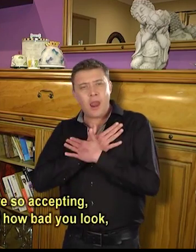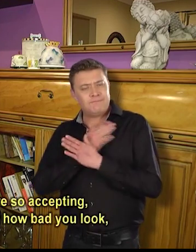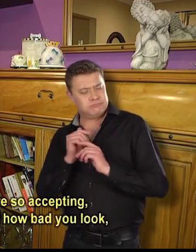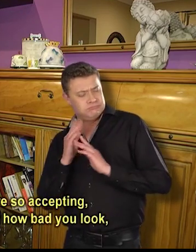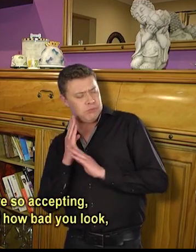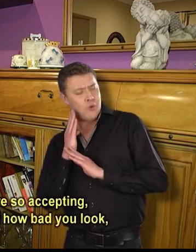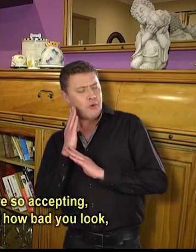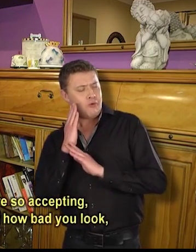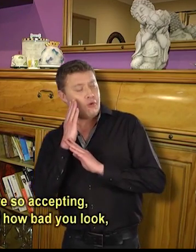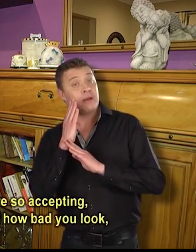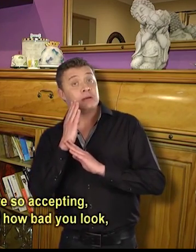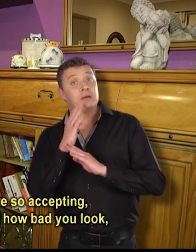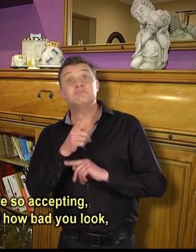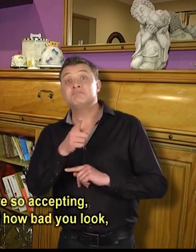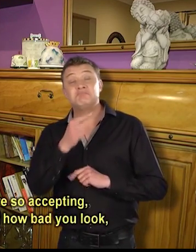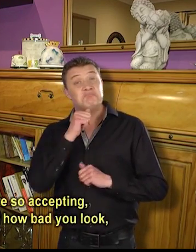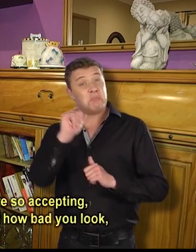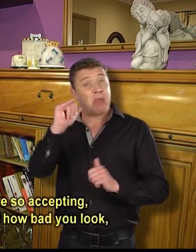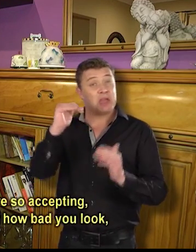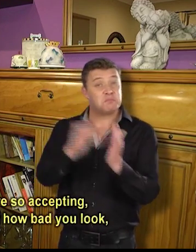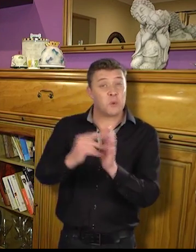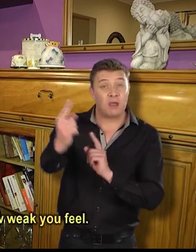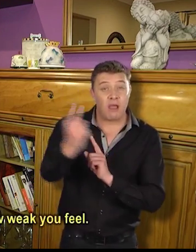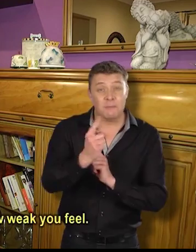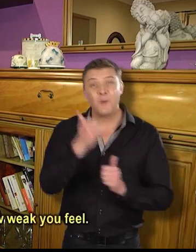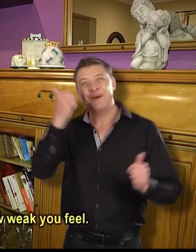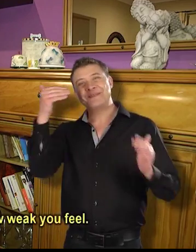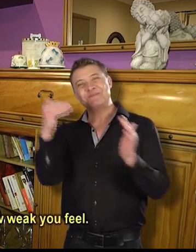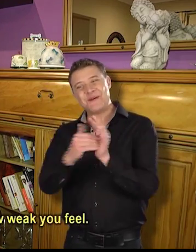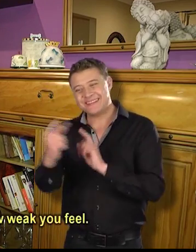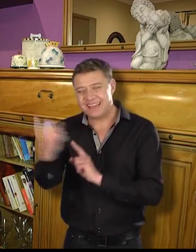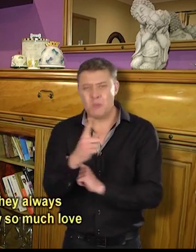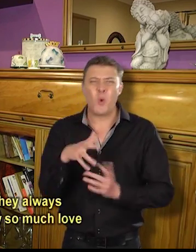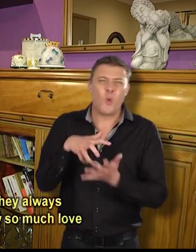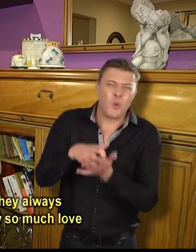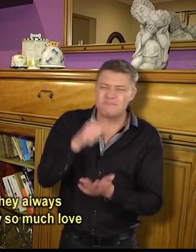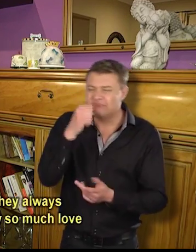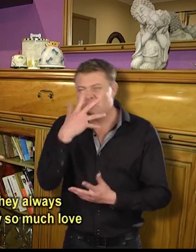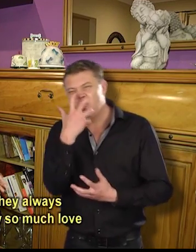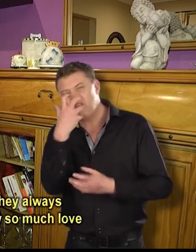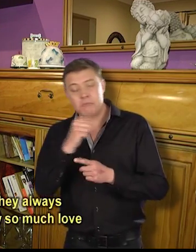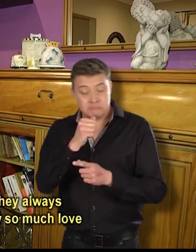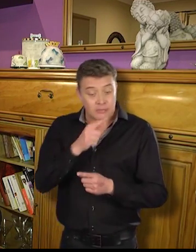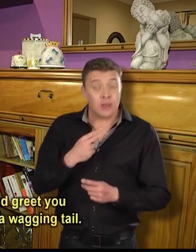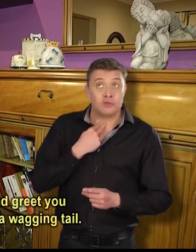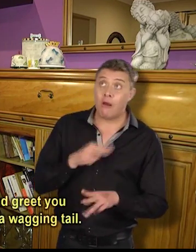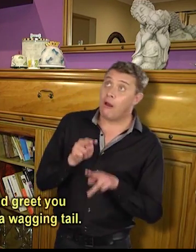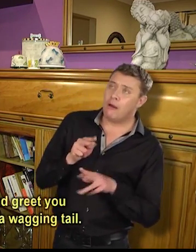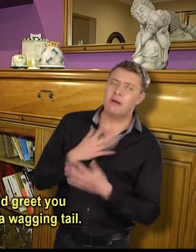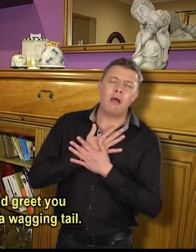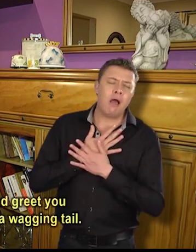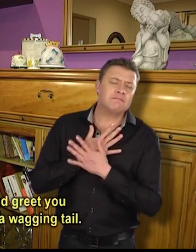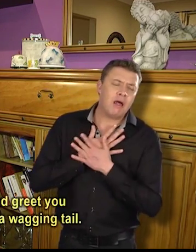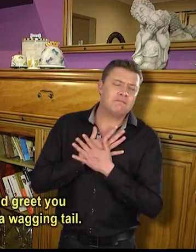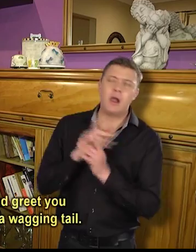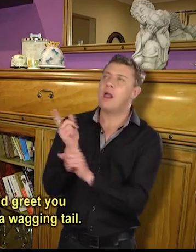so accepting of you, doesn't matter how bad you look or how weak you feel, but always show so much love all the time